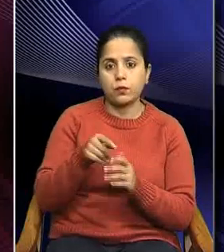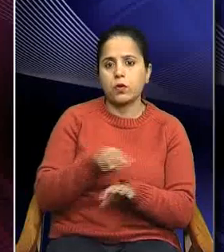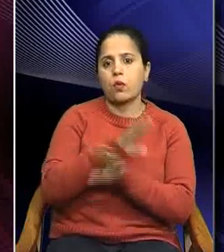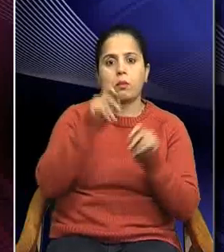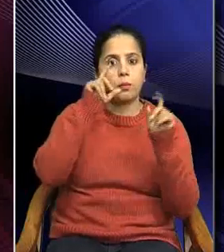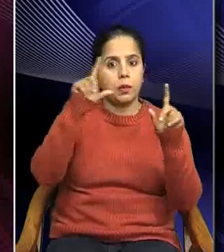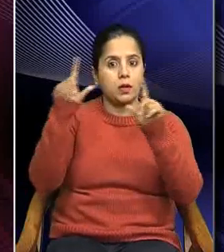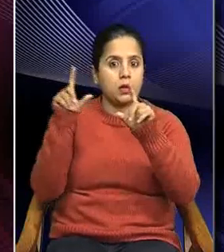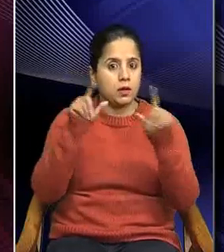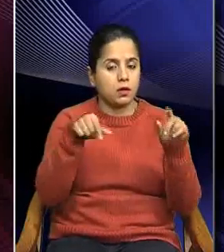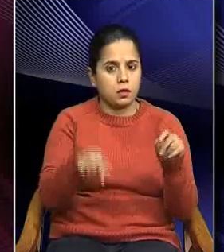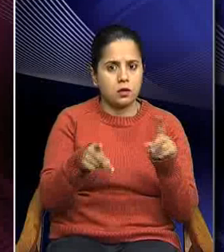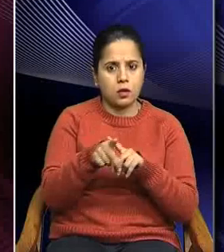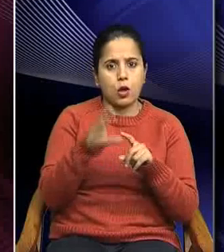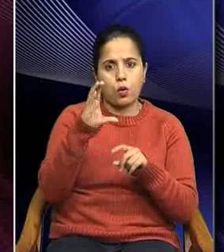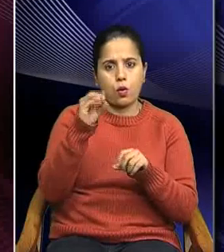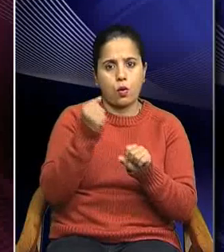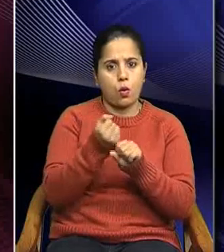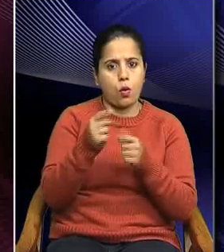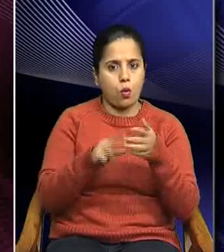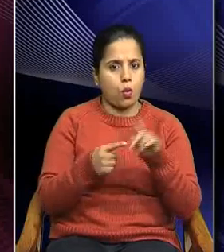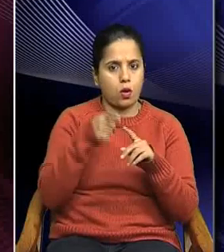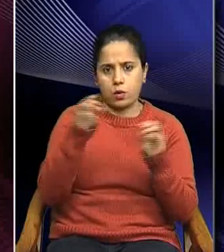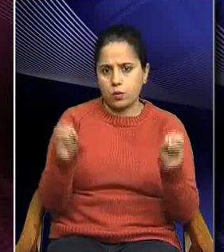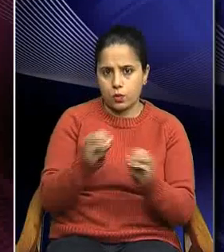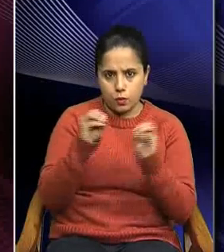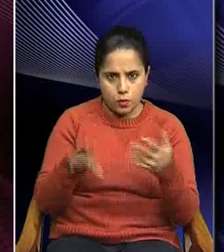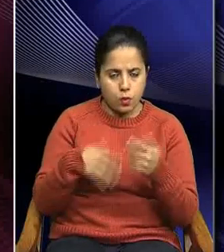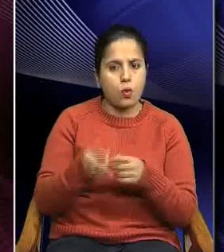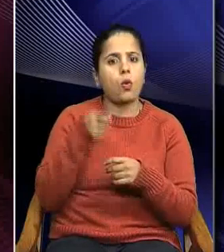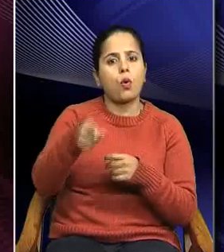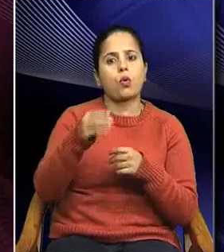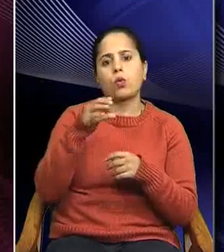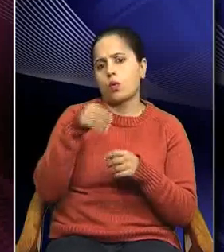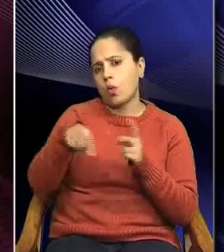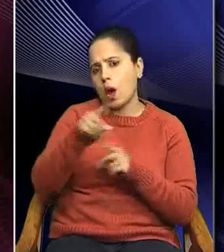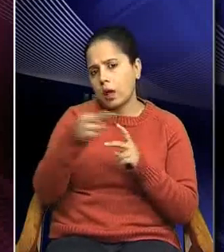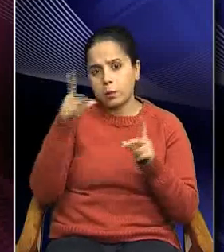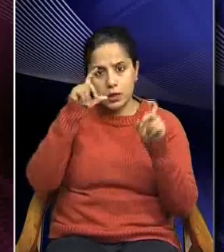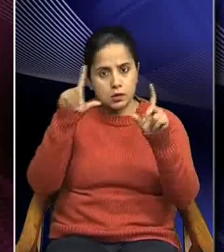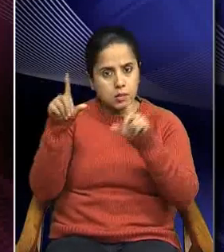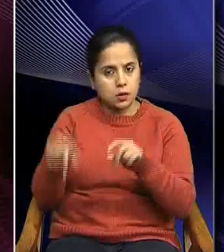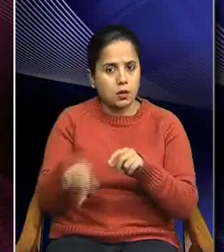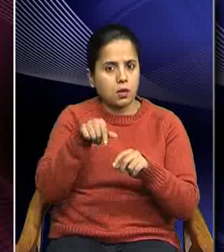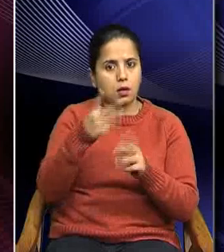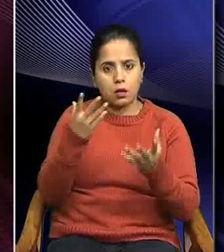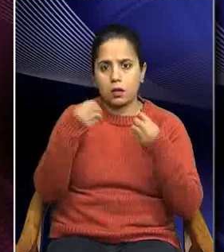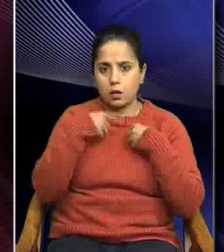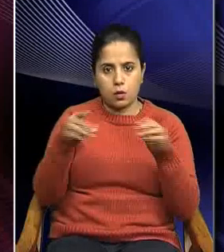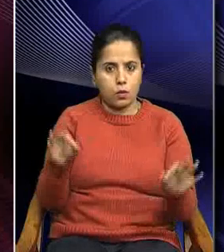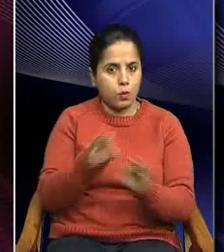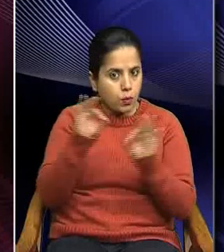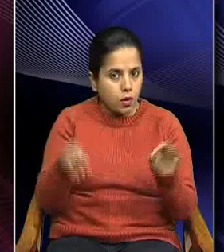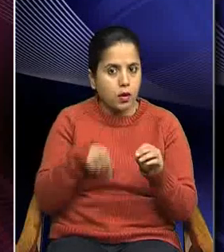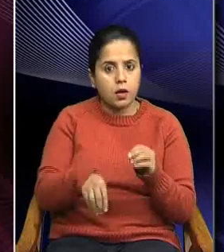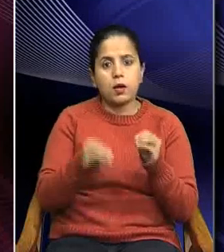imageries are very cogent, not all imageries are very coherent with the mainstream imagery that is bequeathed to